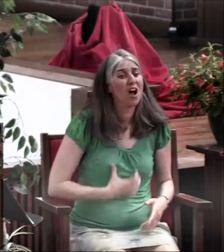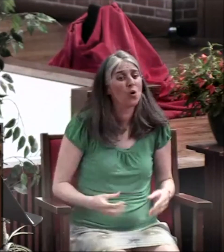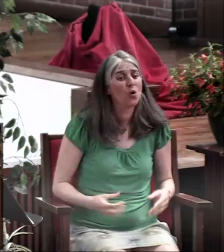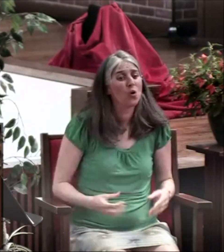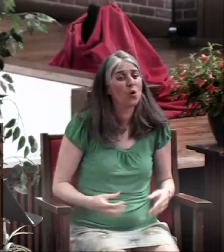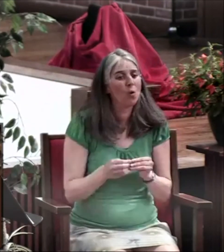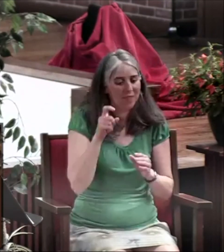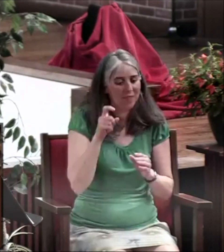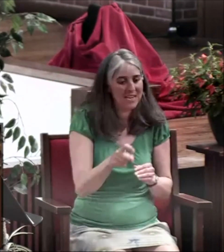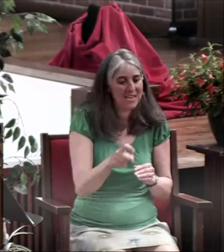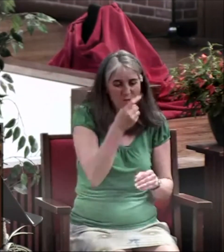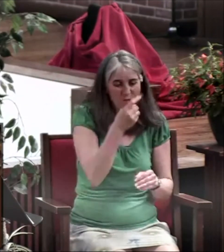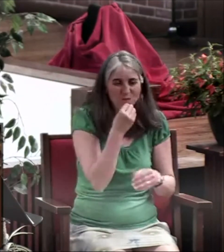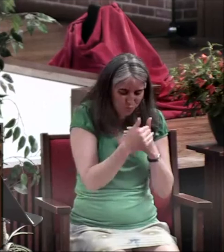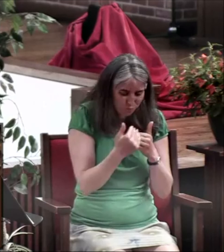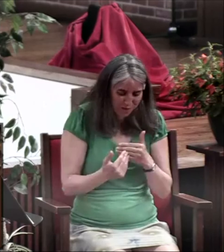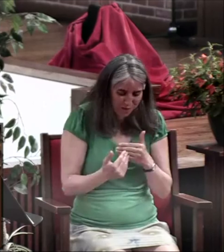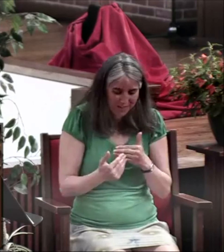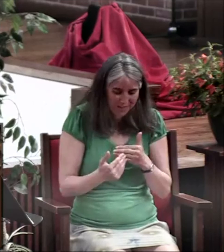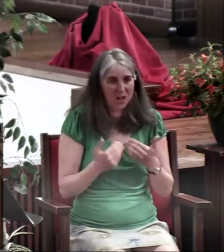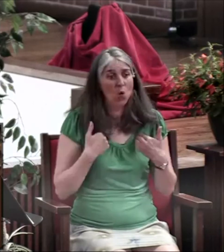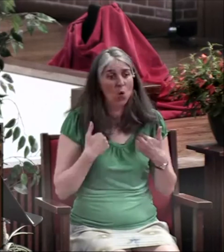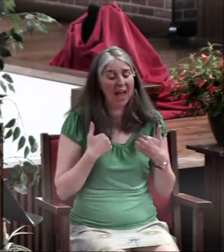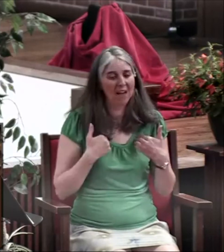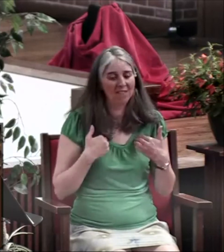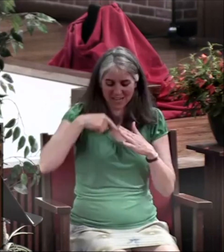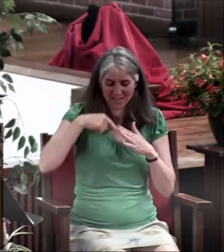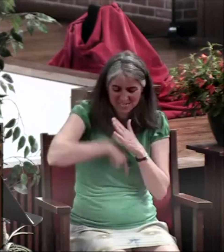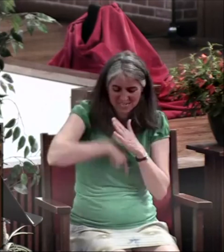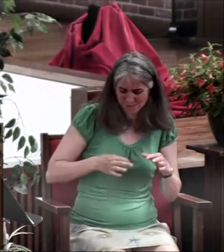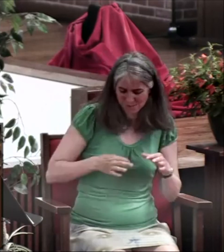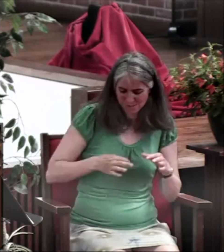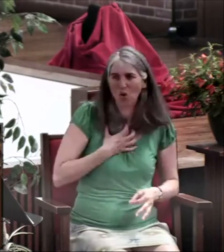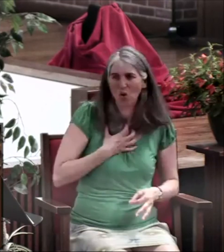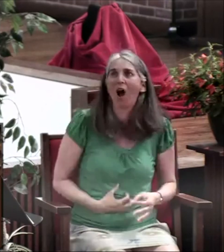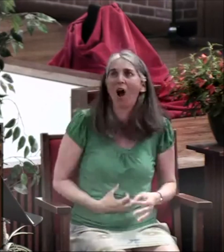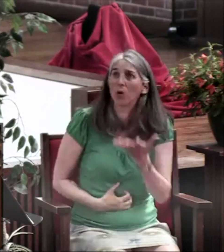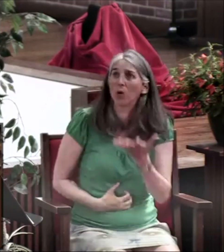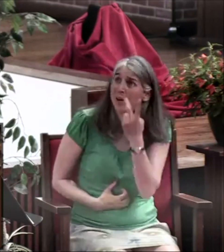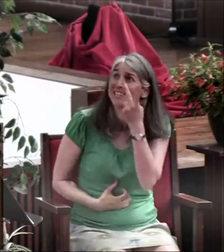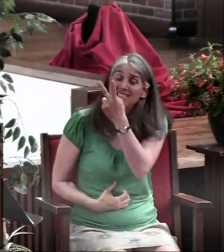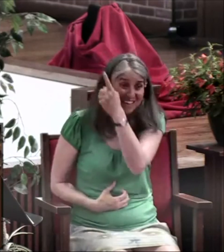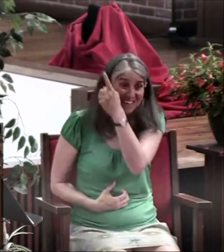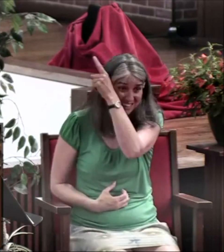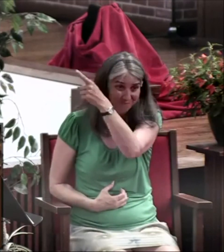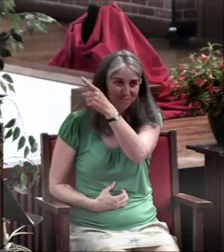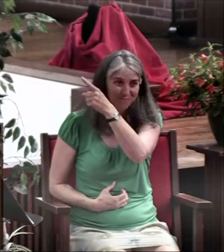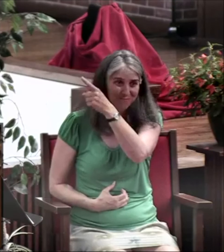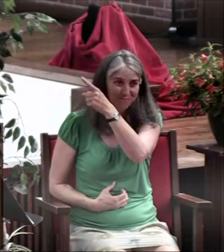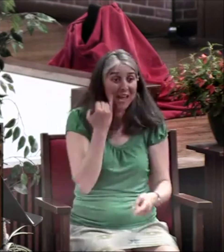than the need for bread. There is a deep spiritual hunger. If it is not